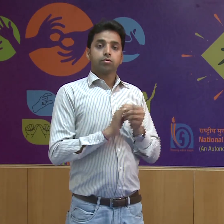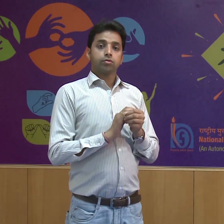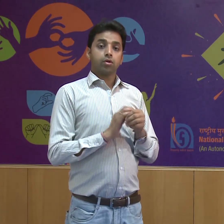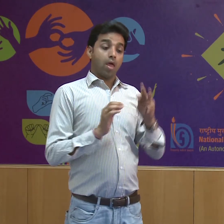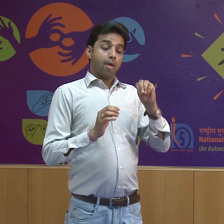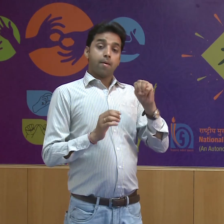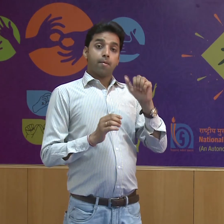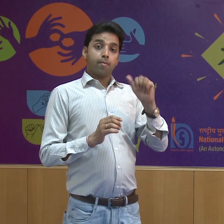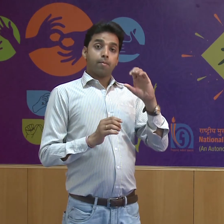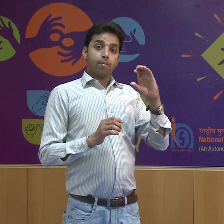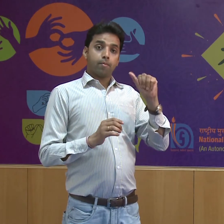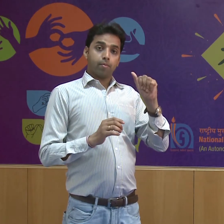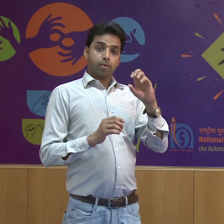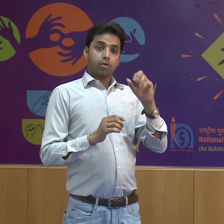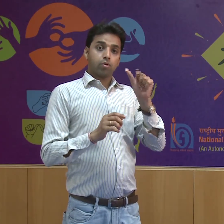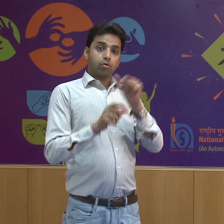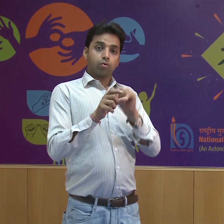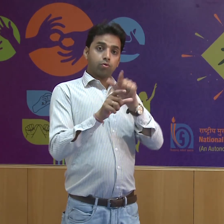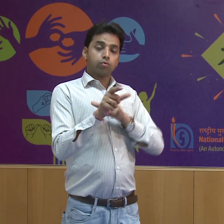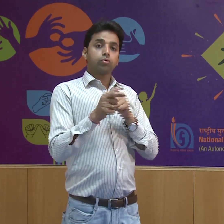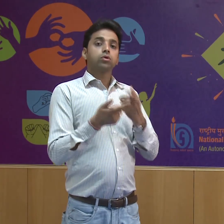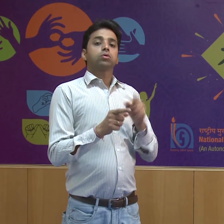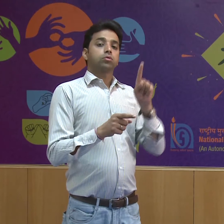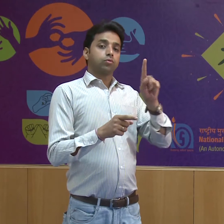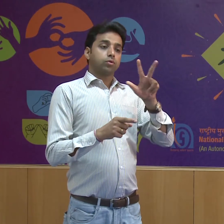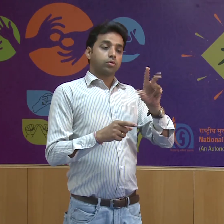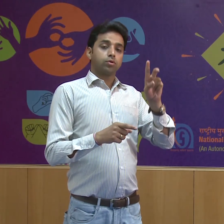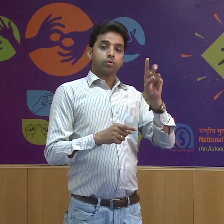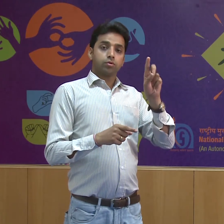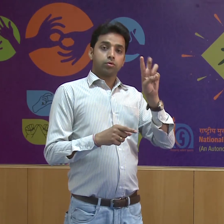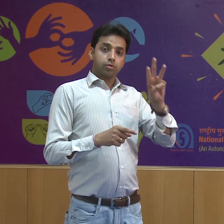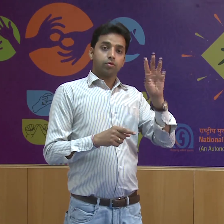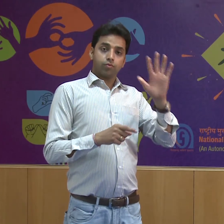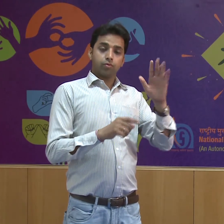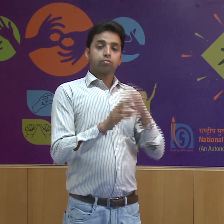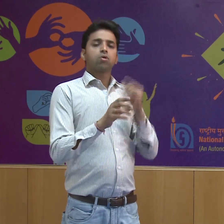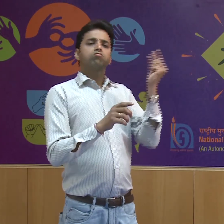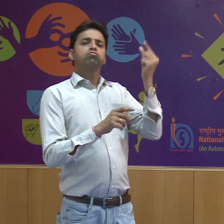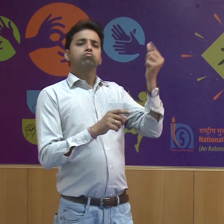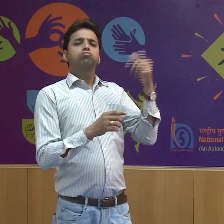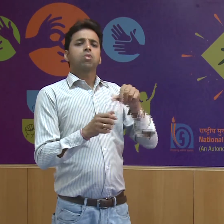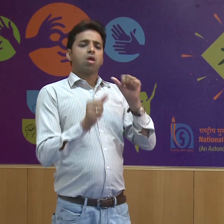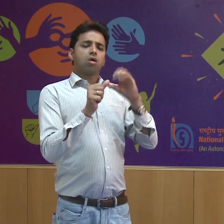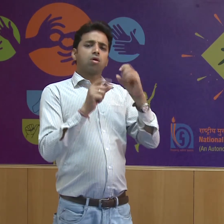Macaulay's Minute of 1835 and Universities Act of